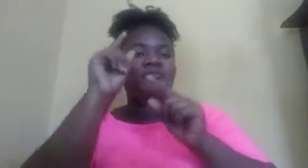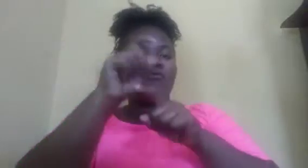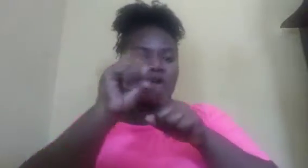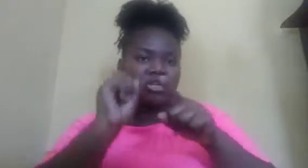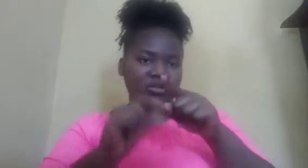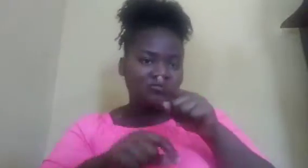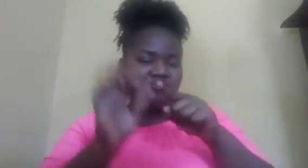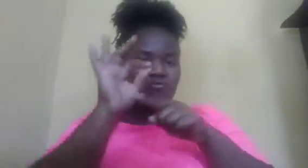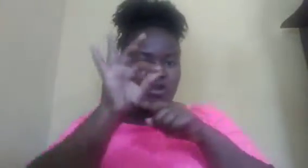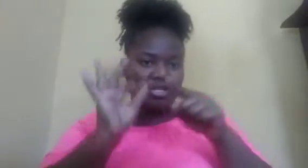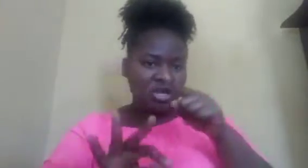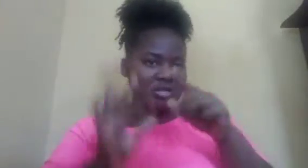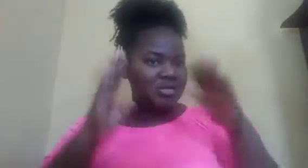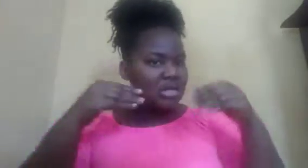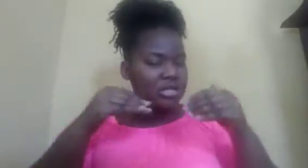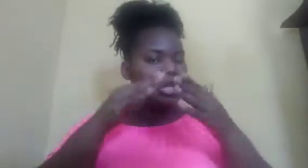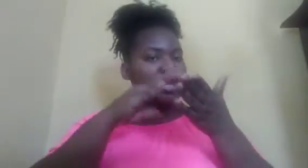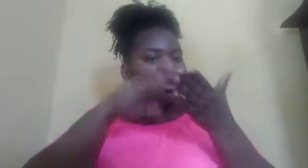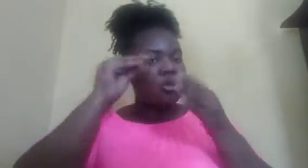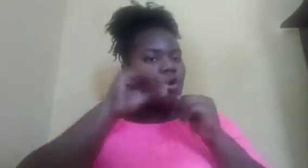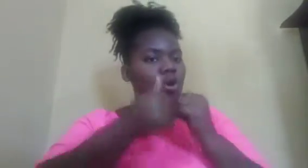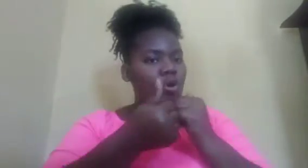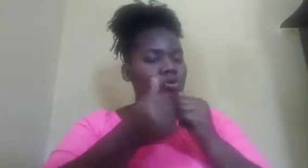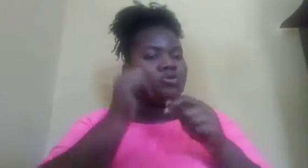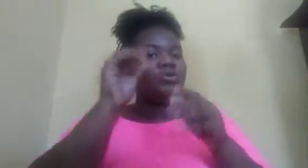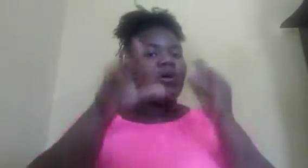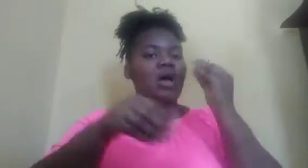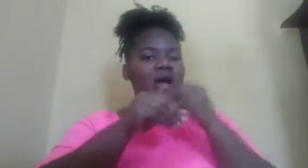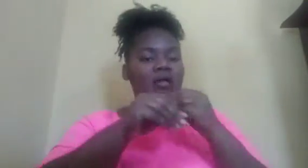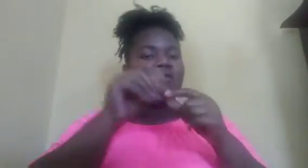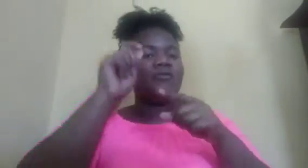halves in fractions. We're not yet learned how to add fractions.